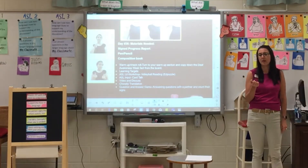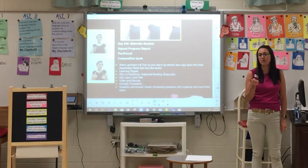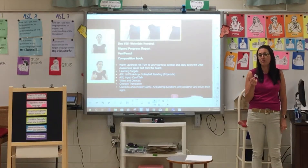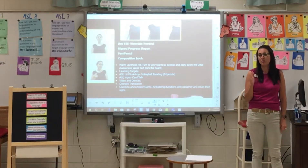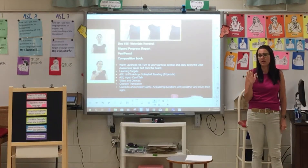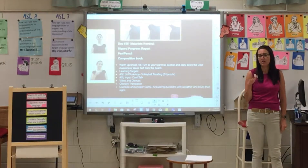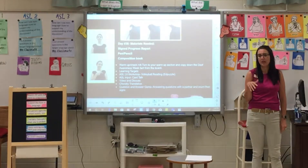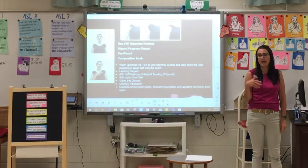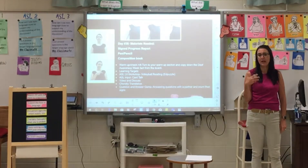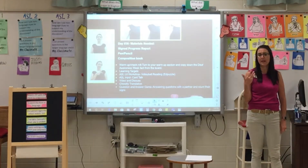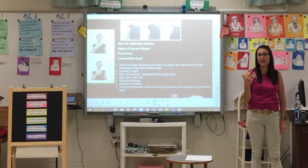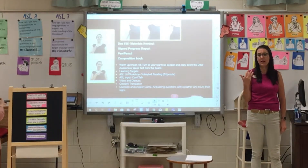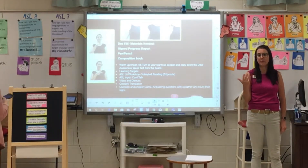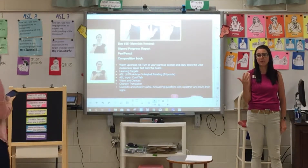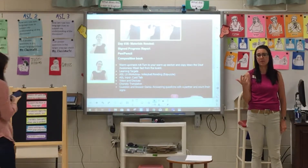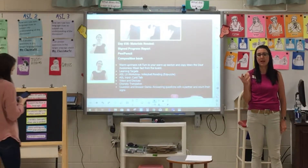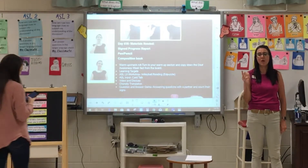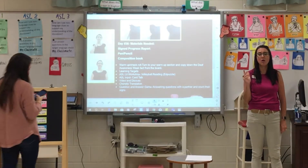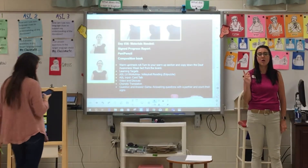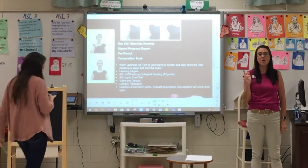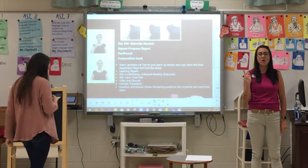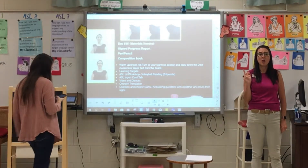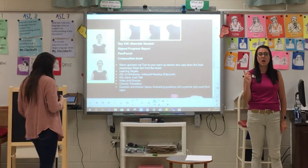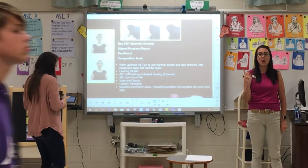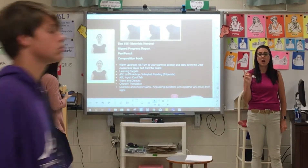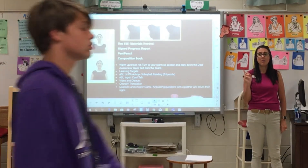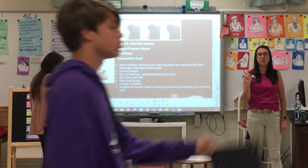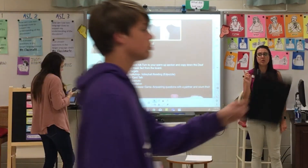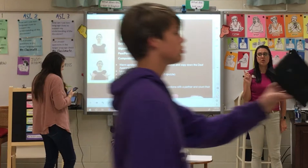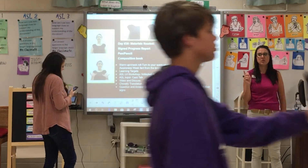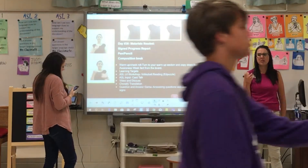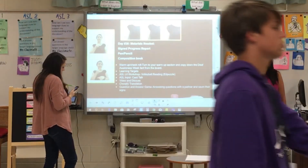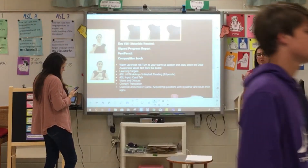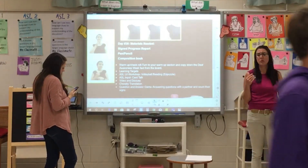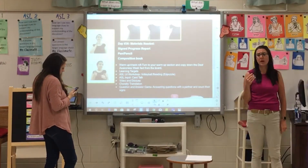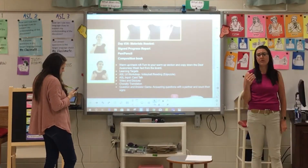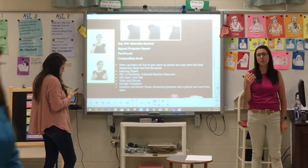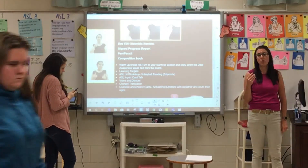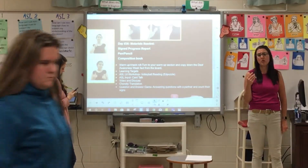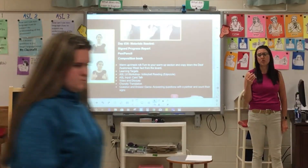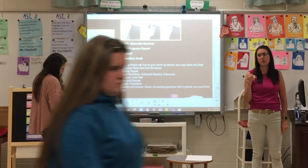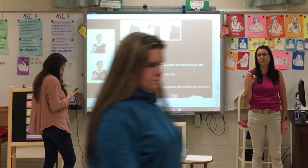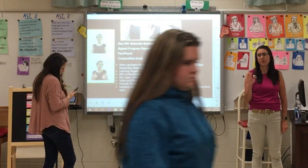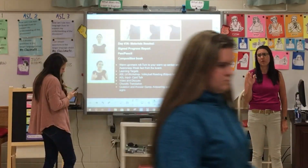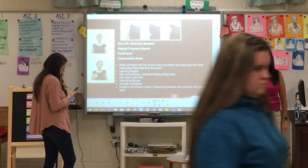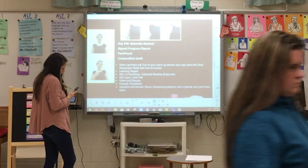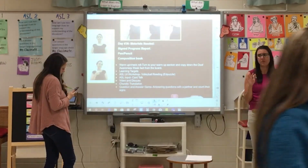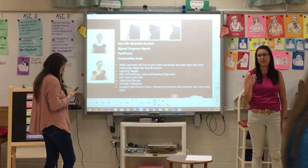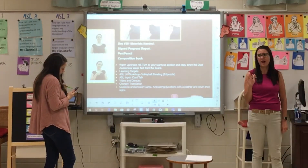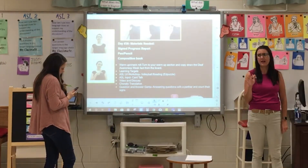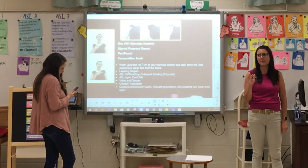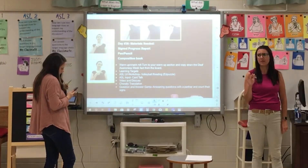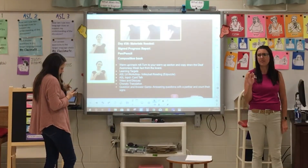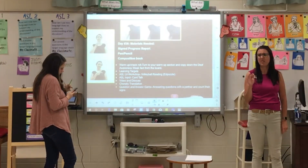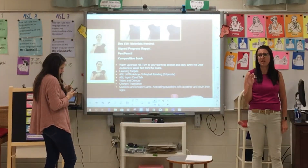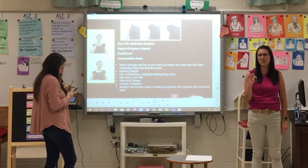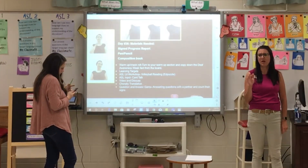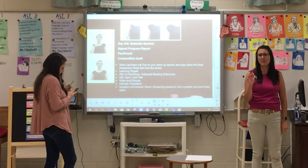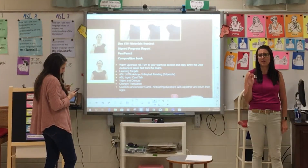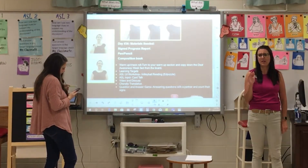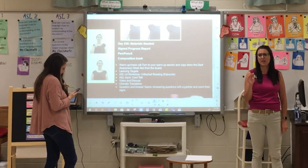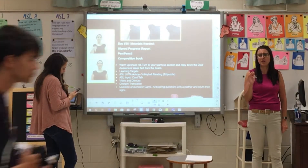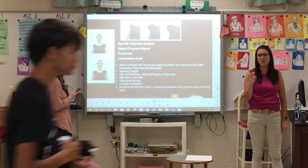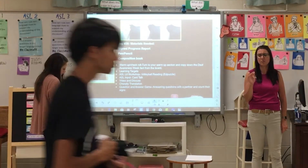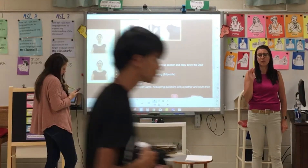then you need to create an Edpuzzle account using really whatever you want to if you're on your own device. But if you think